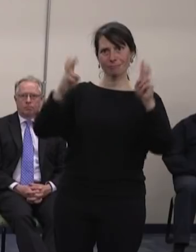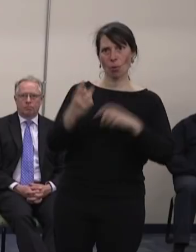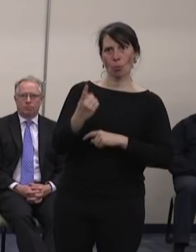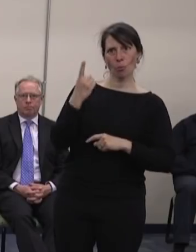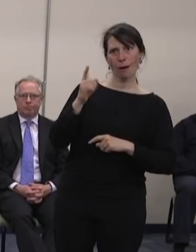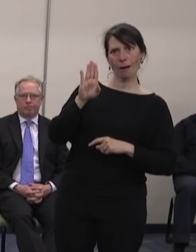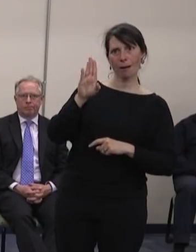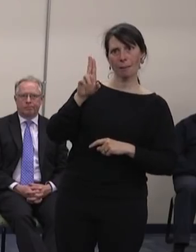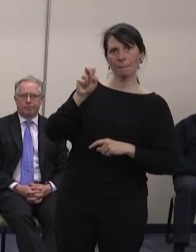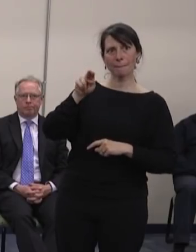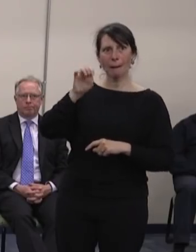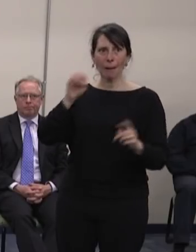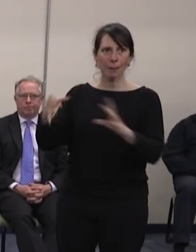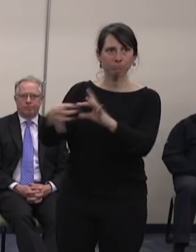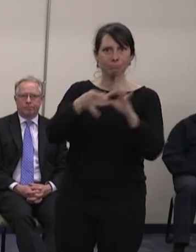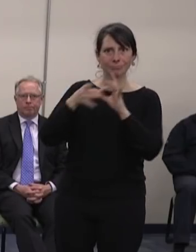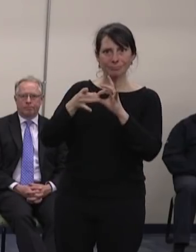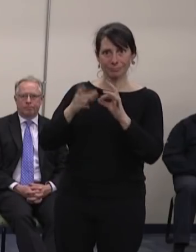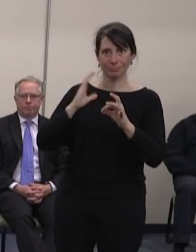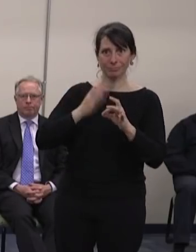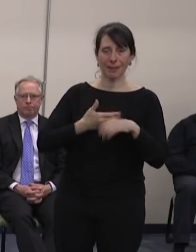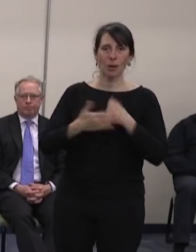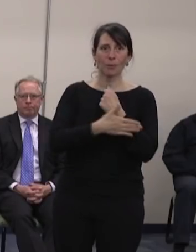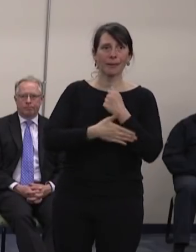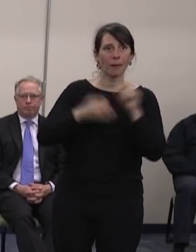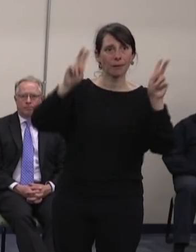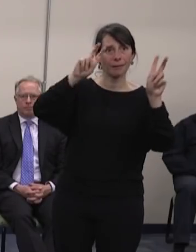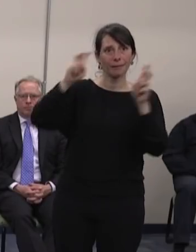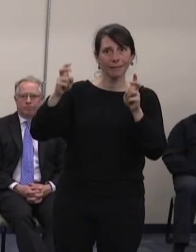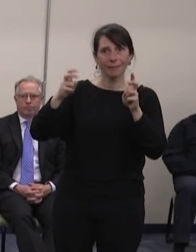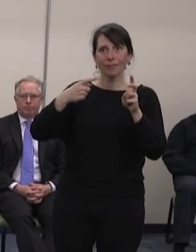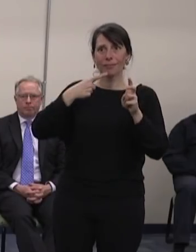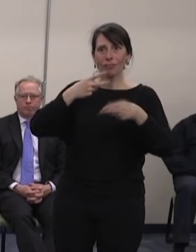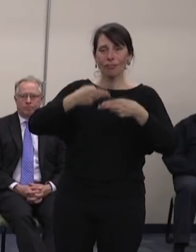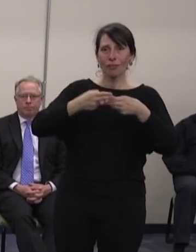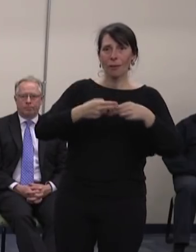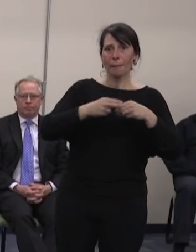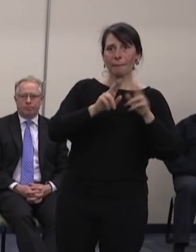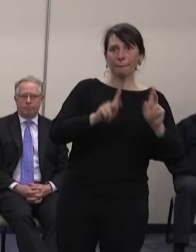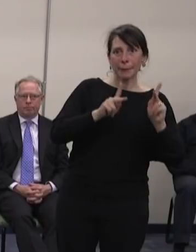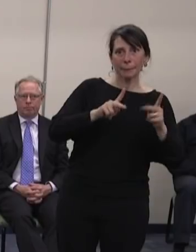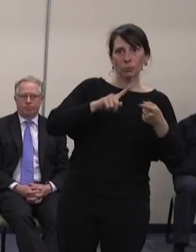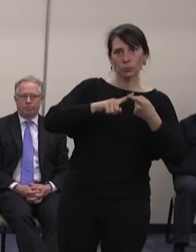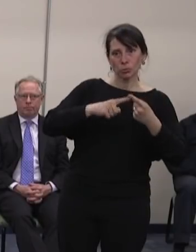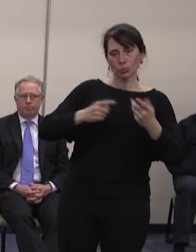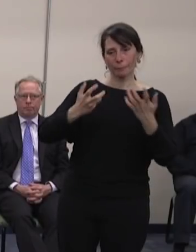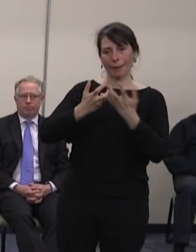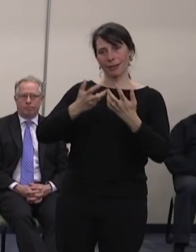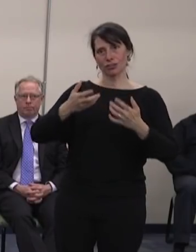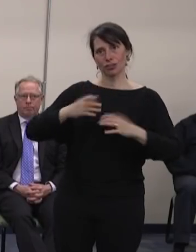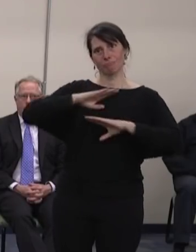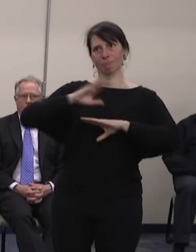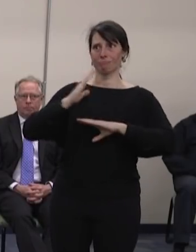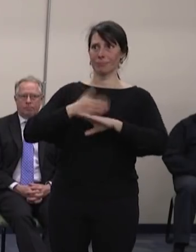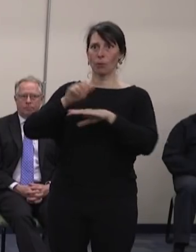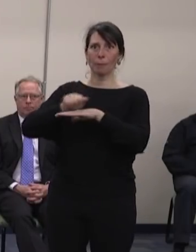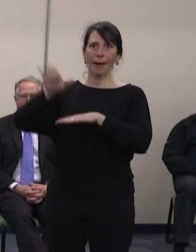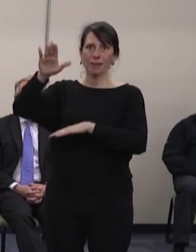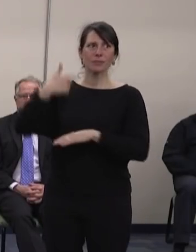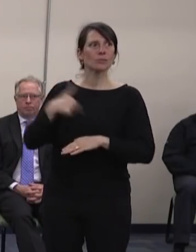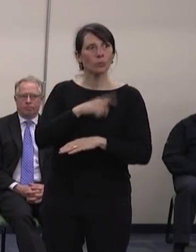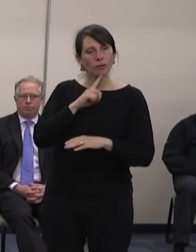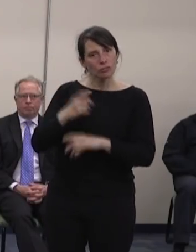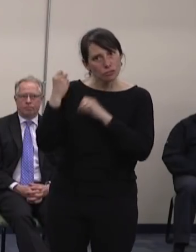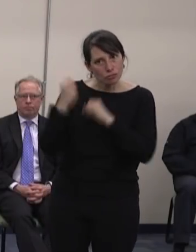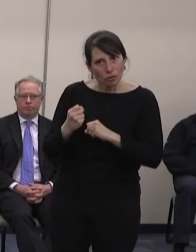motto, people to match our mountains, how we are strong and resilient, how we help each other